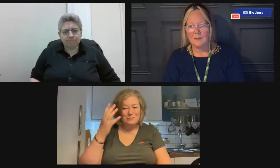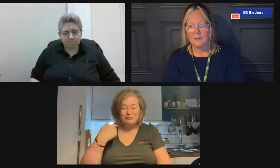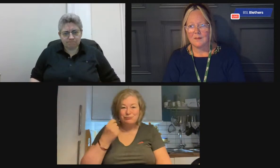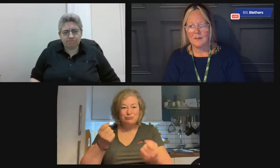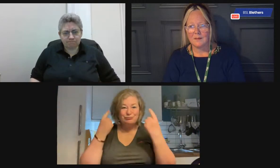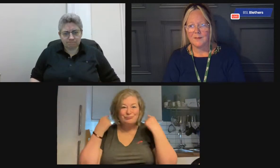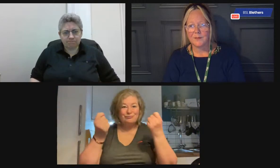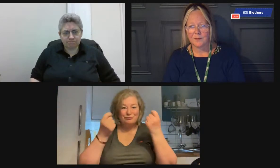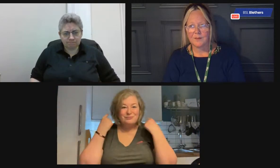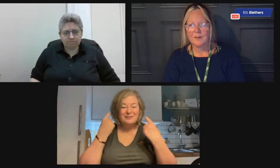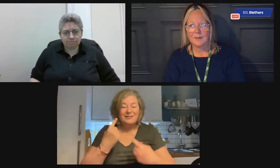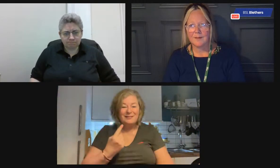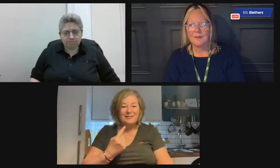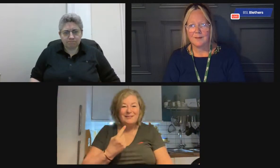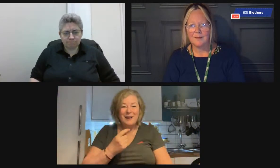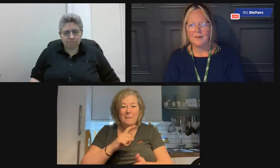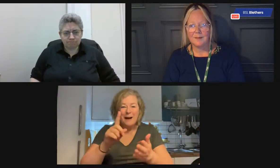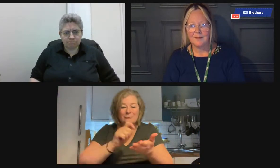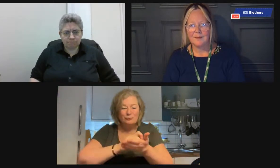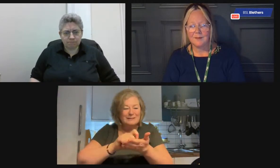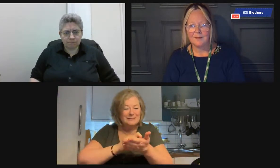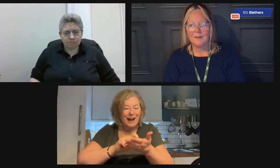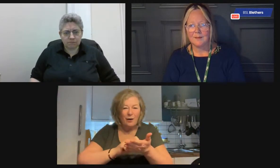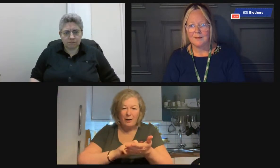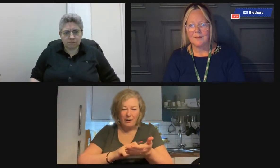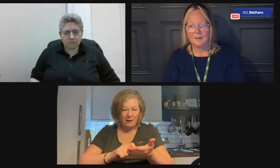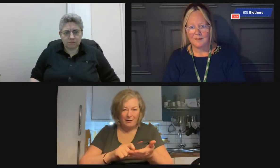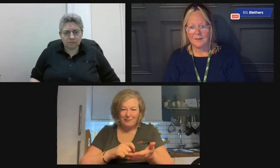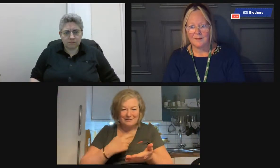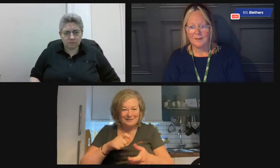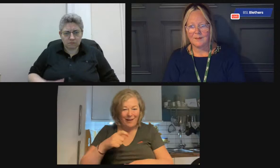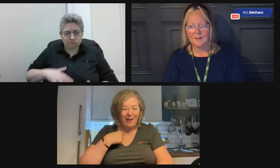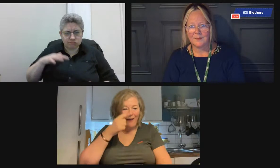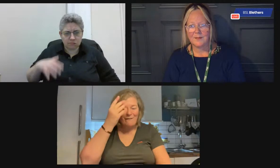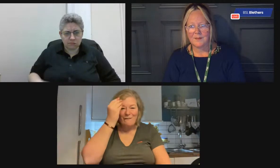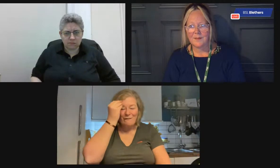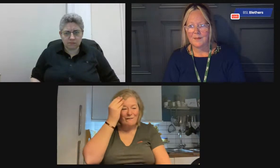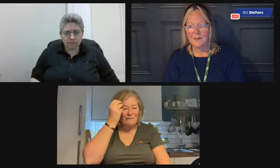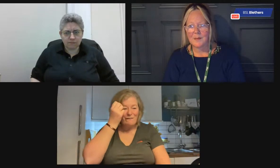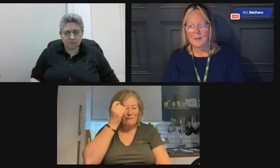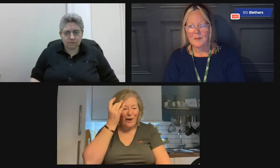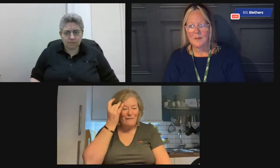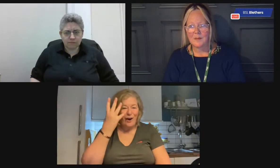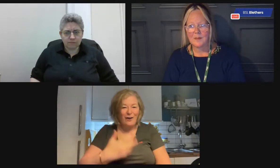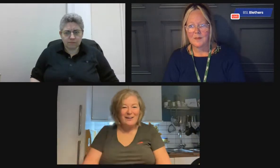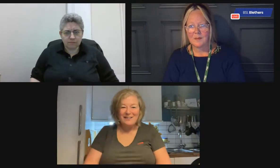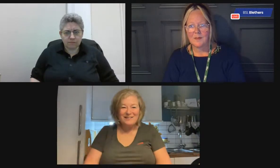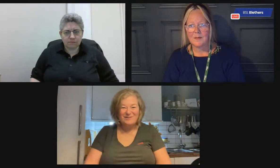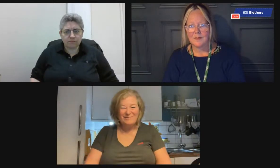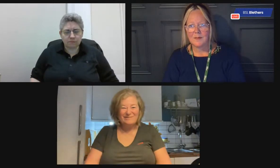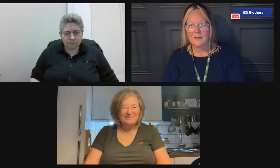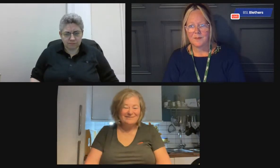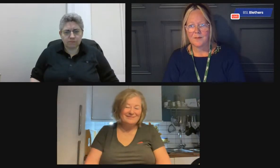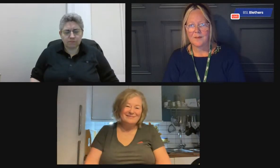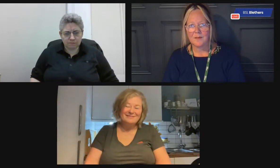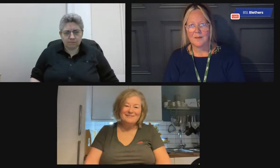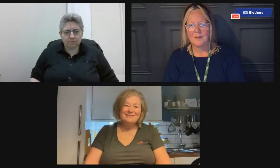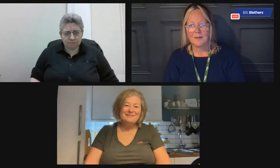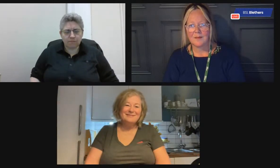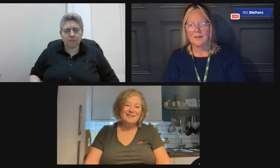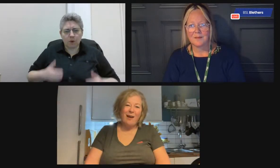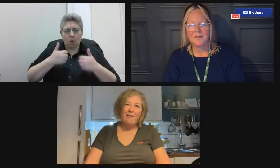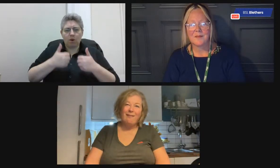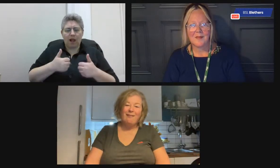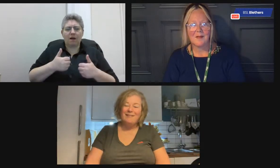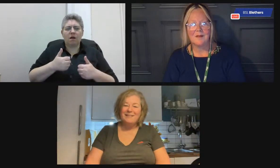of the times they're firing all this stuff at you, and it just goes over your head because you're in a state of shock. I kept forgetting things